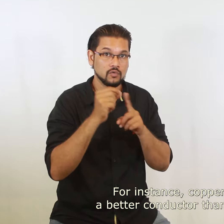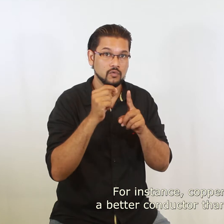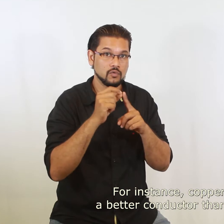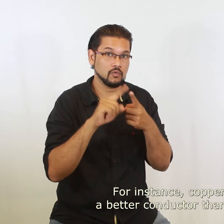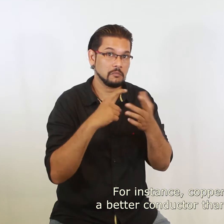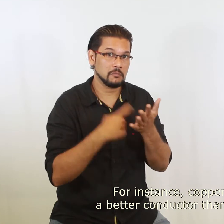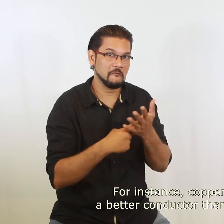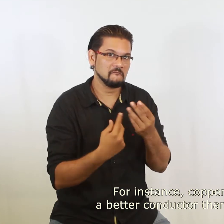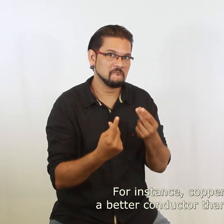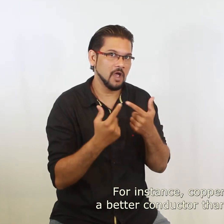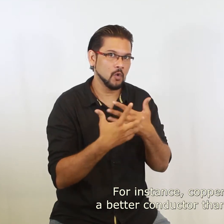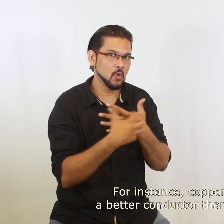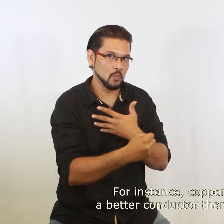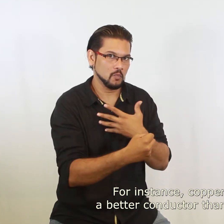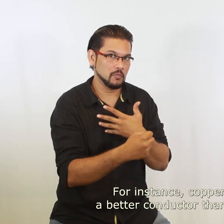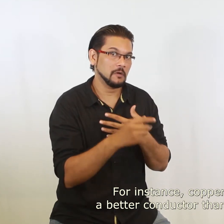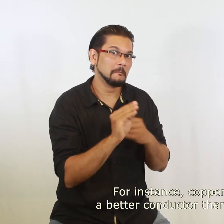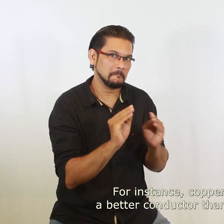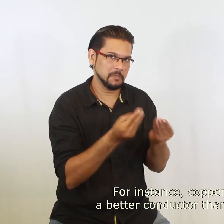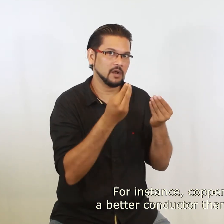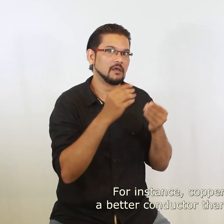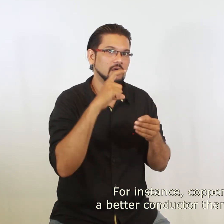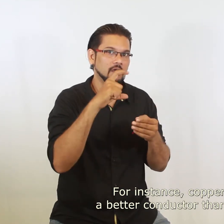For instance, copper is a better conductor than iron.